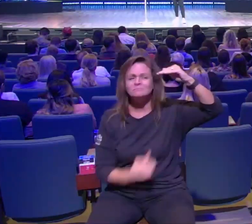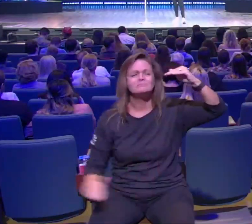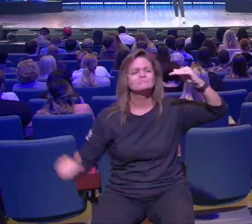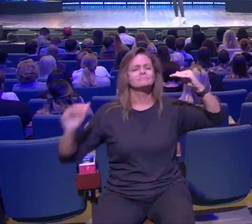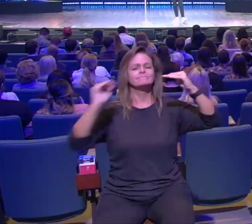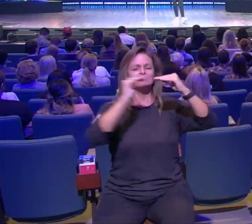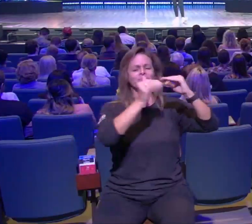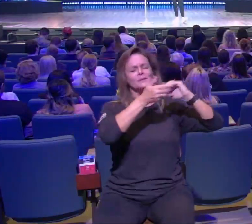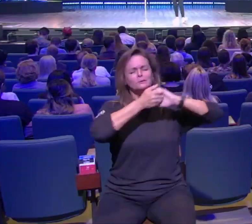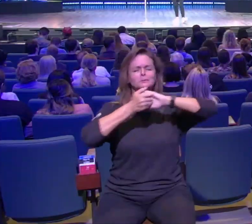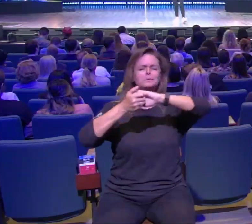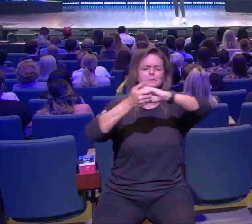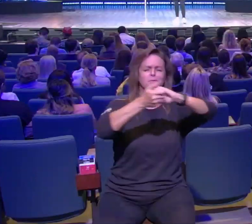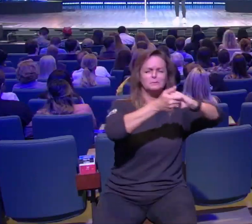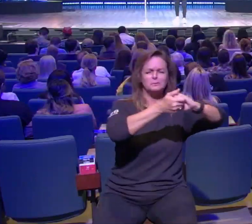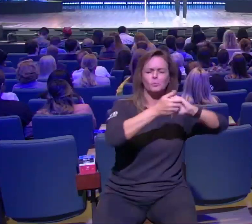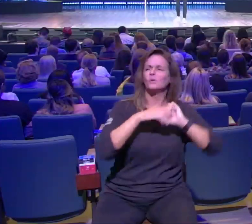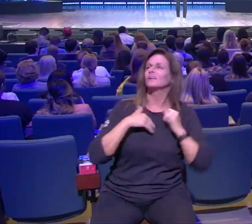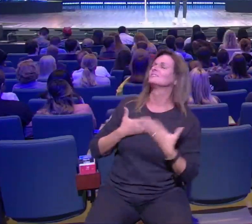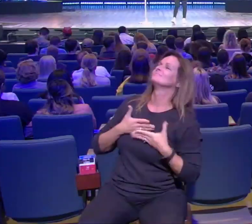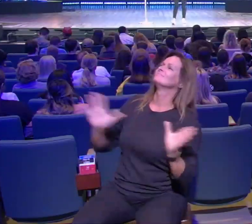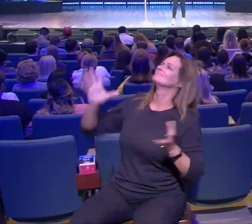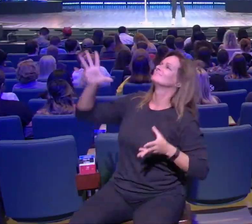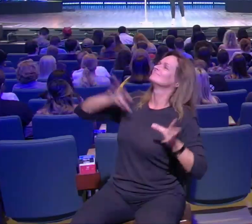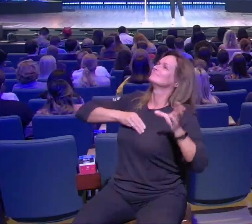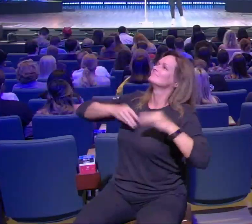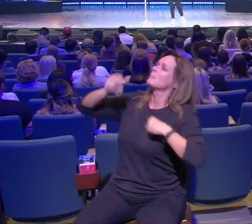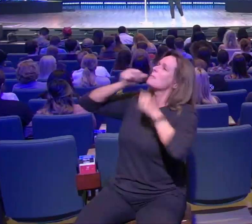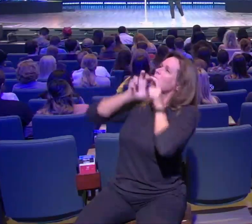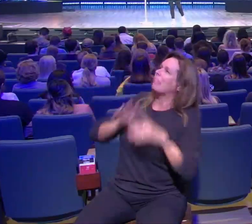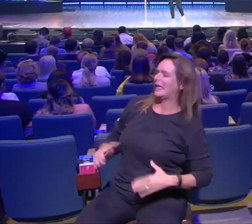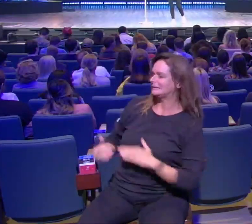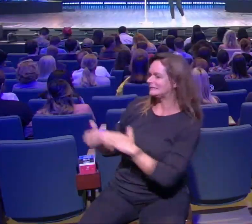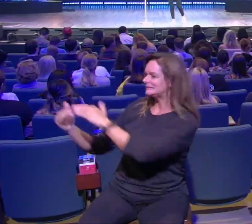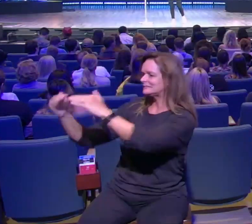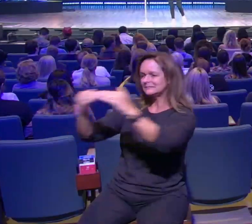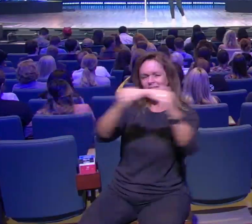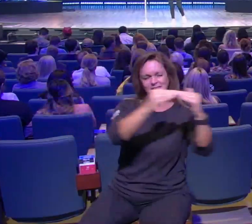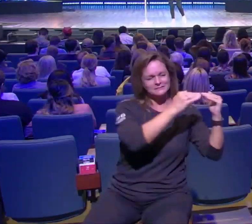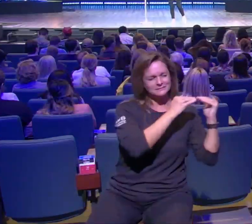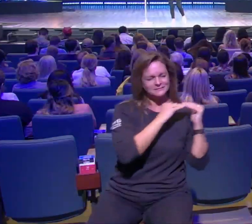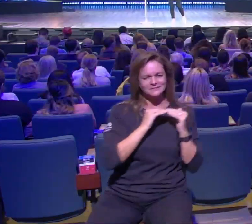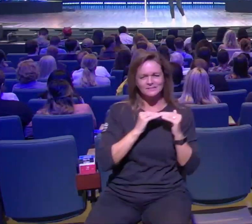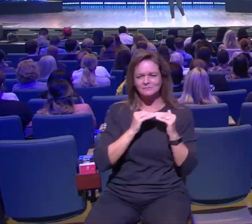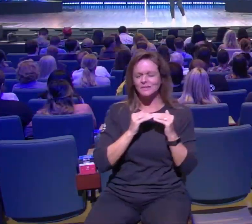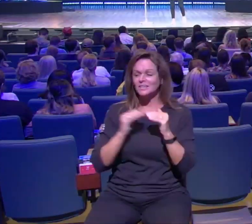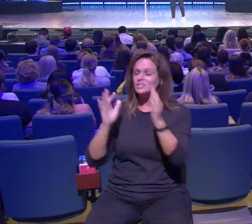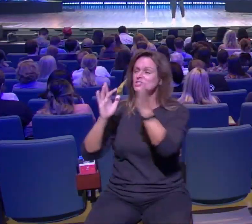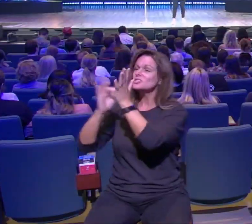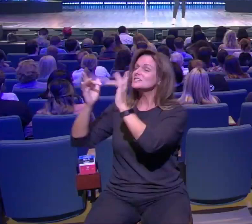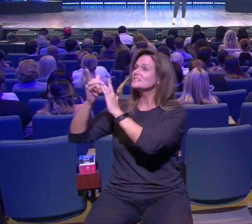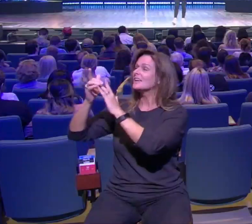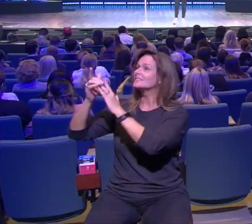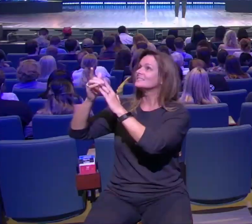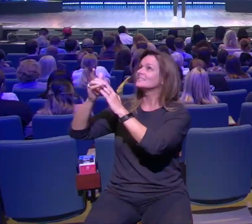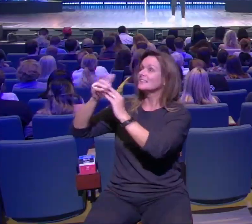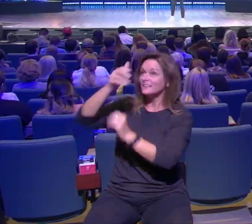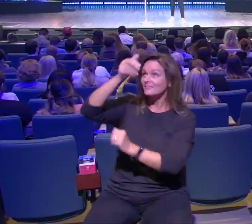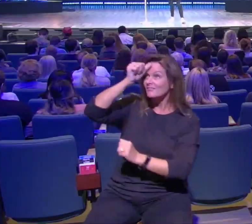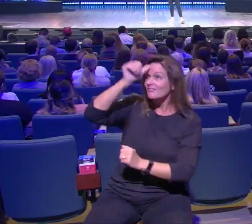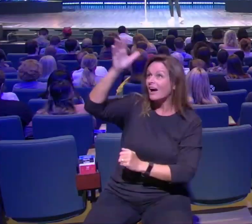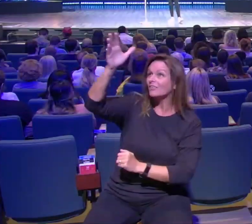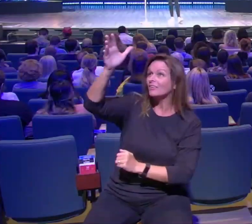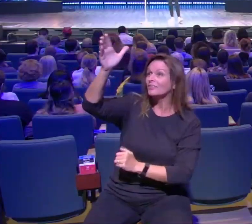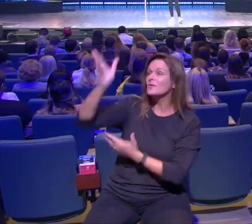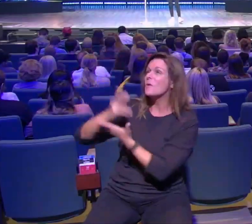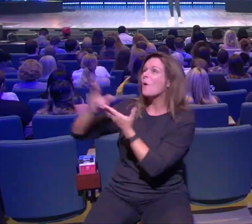can have access to everything our Father has. For we are heirs of God through Jesus the Messiah." See, as his